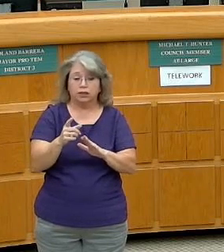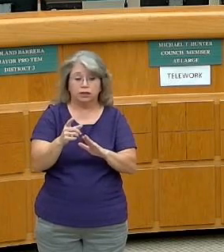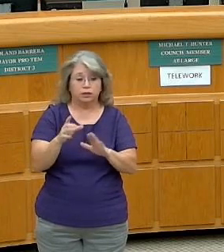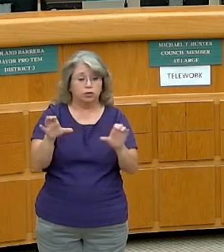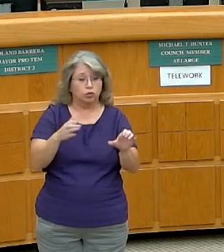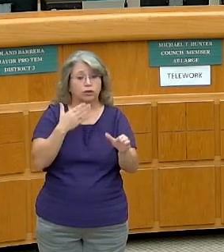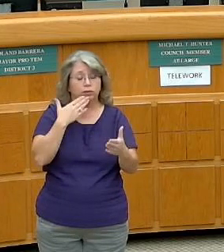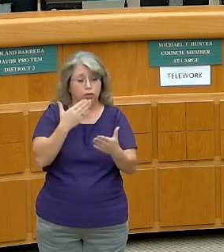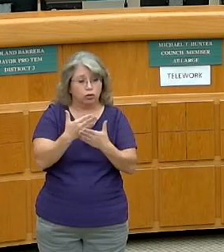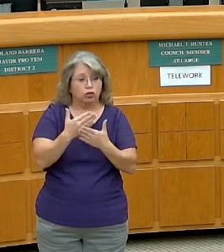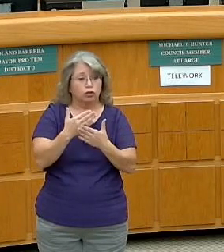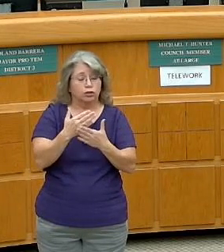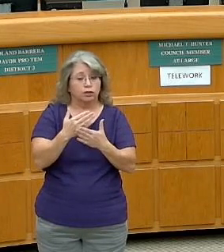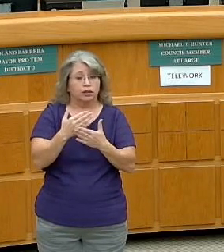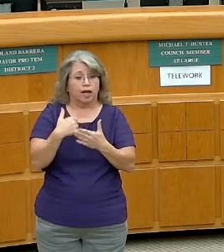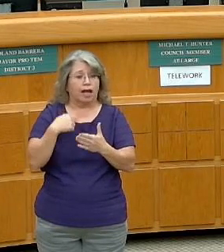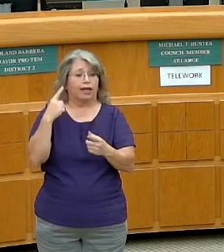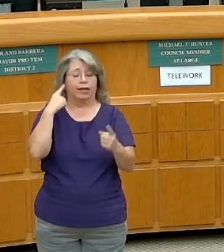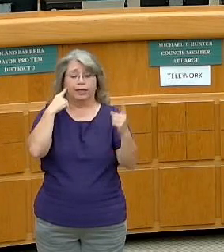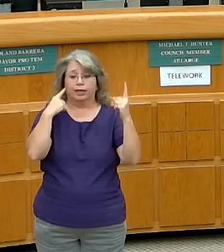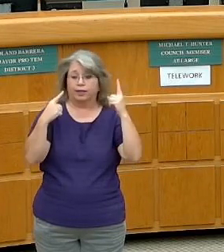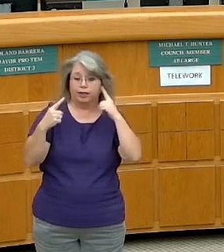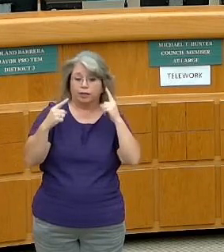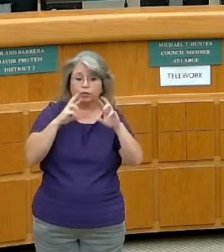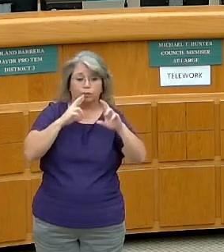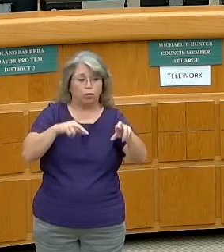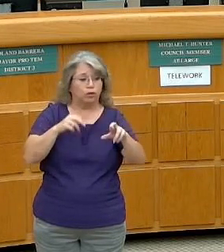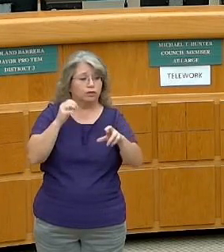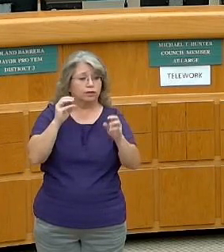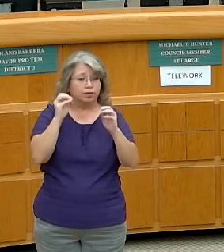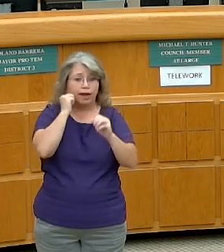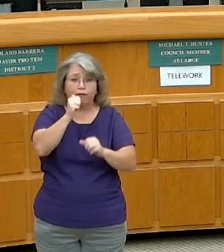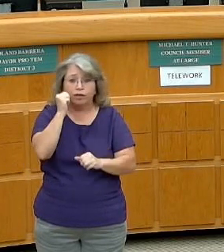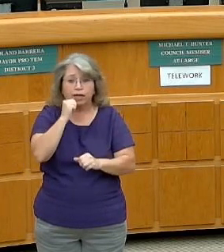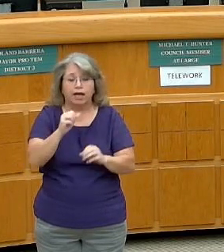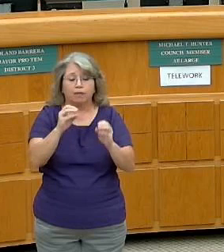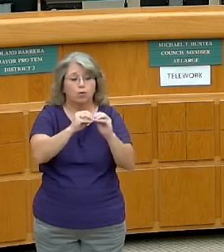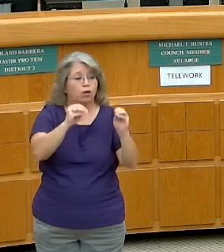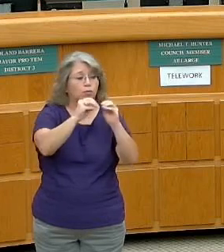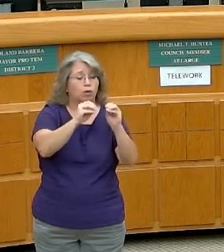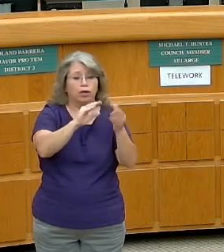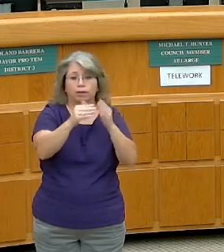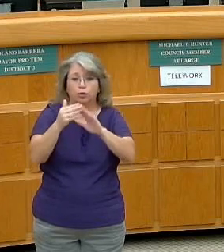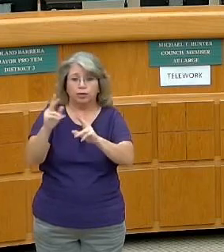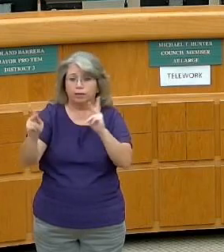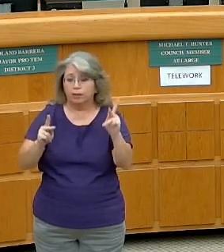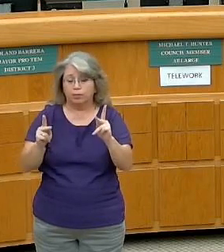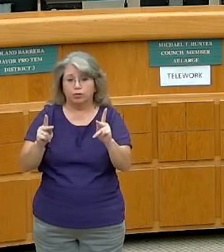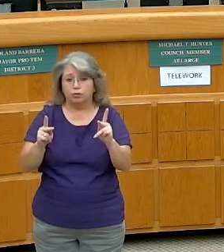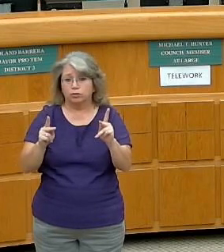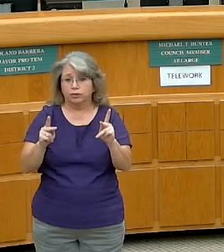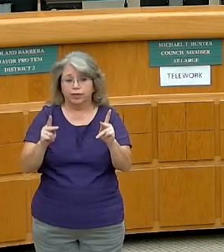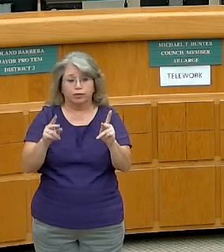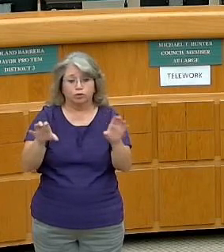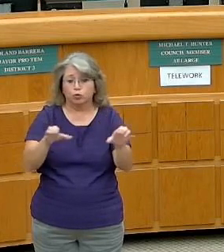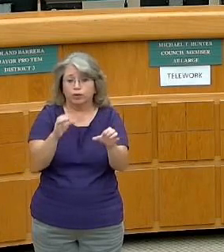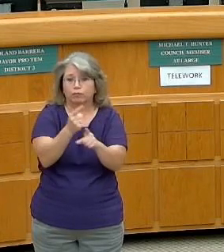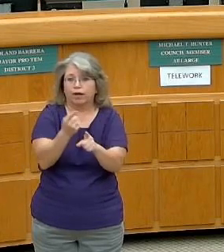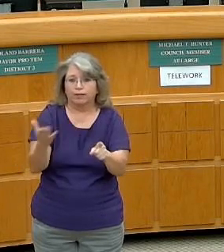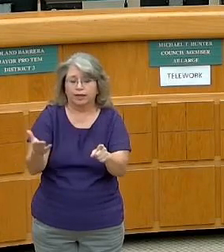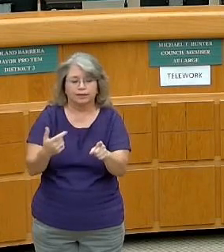hearing reports every day of more and more community people helping other people do things. And I'm trying to make a list. I'm not sure I'm catching them all. I know I'm